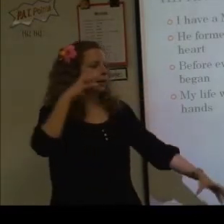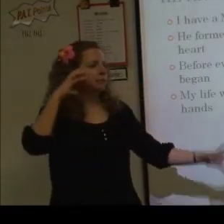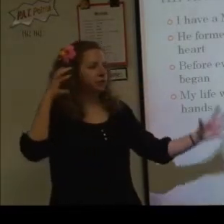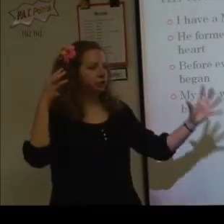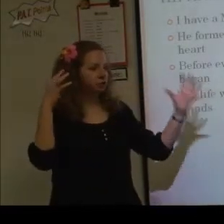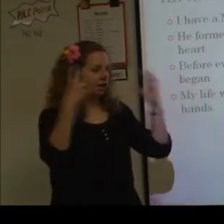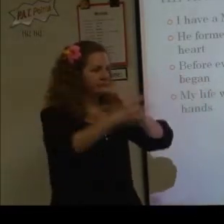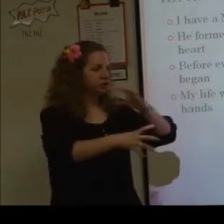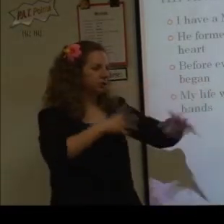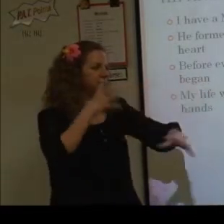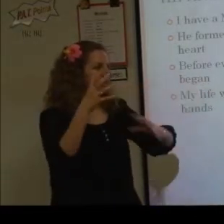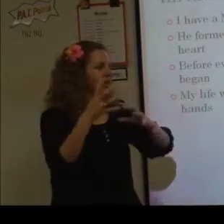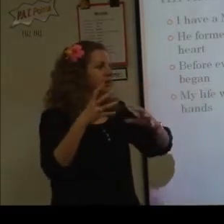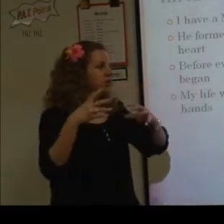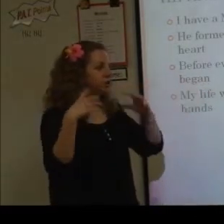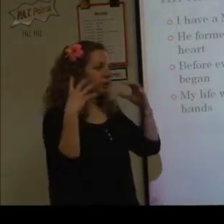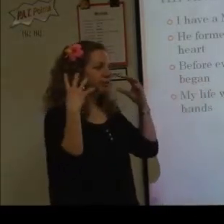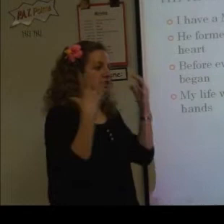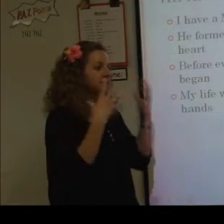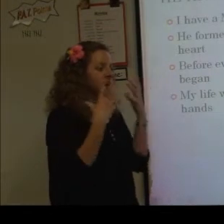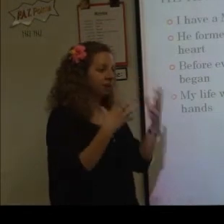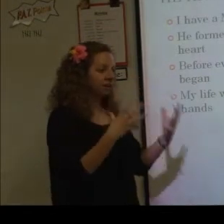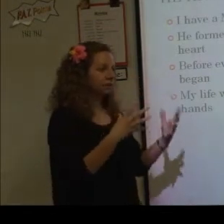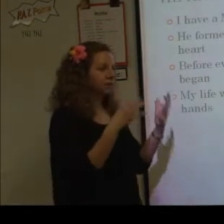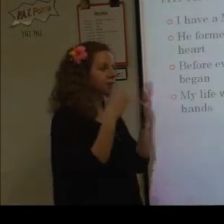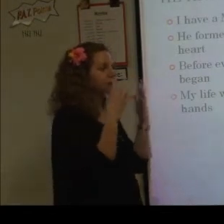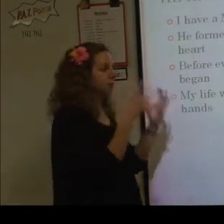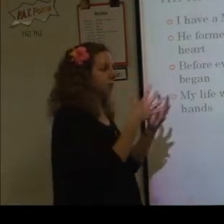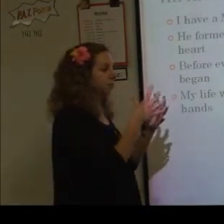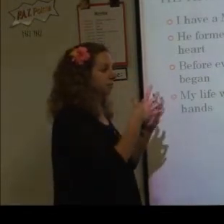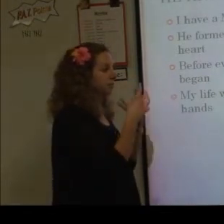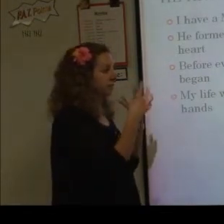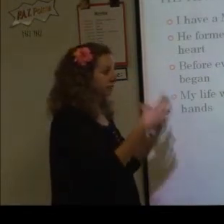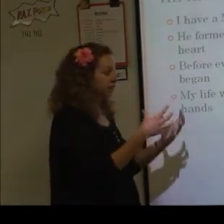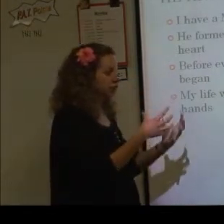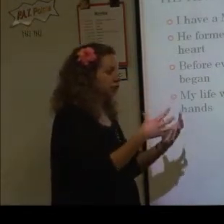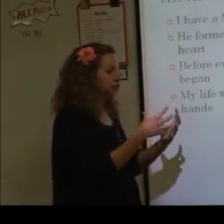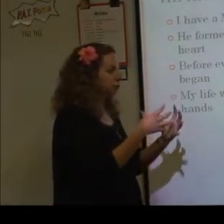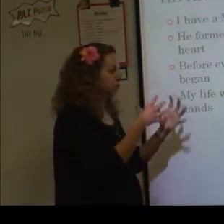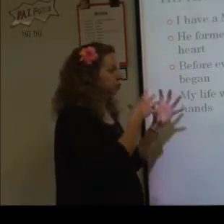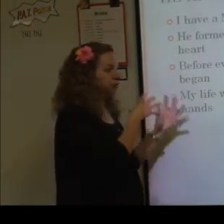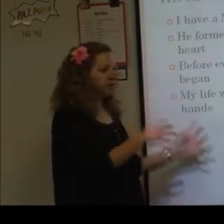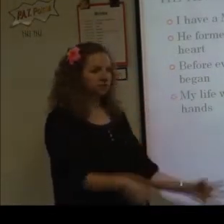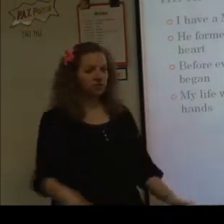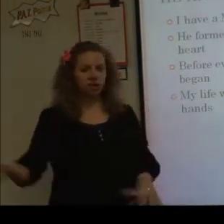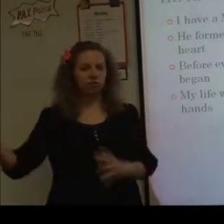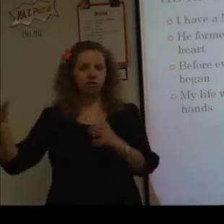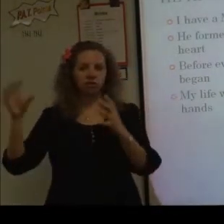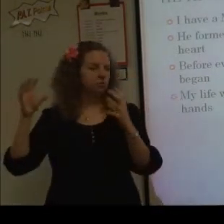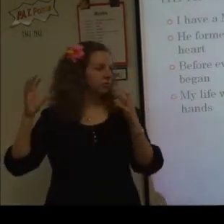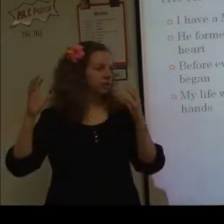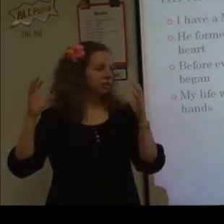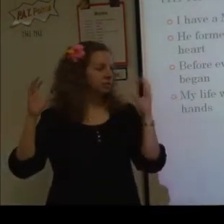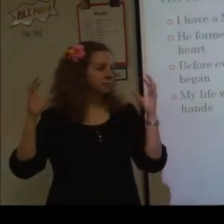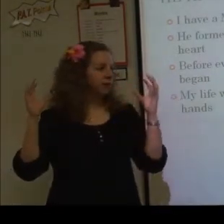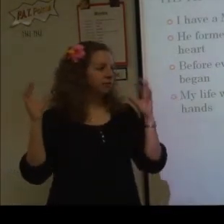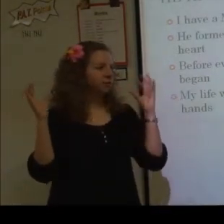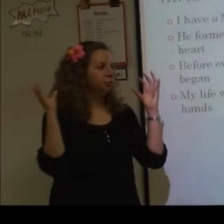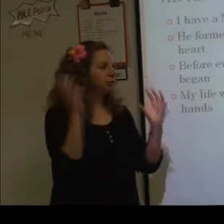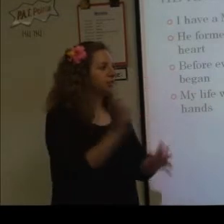concept and you're trying to translate. So the exact concept that you come up with in English, you want to transfer that over. It doesn't matter if you use any